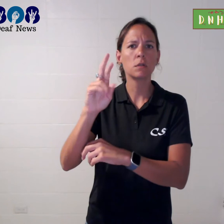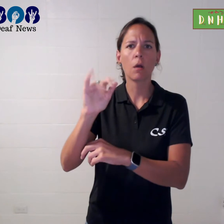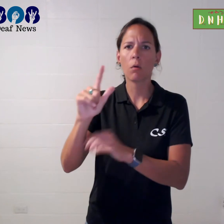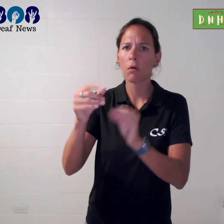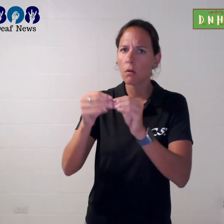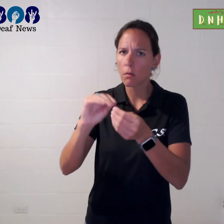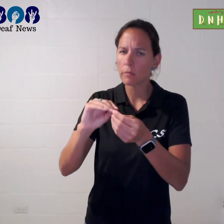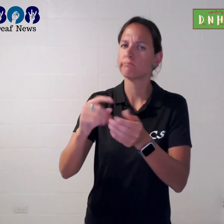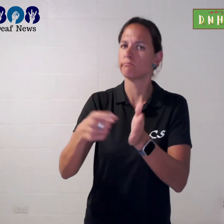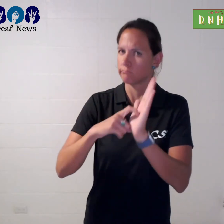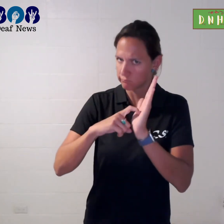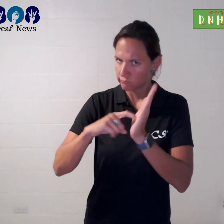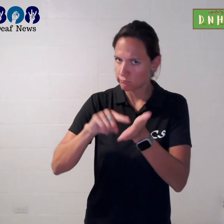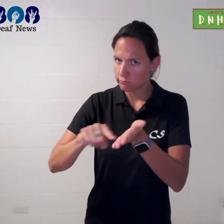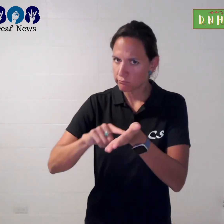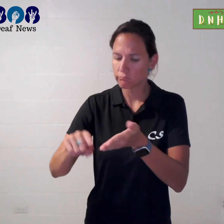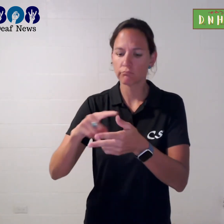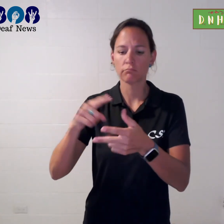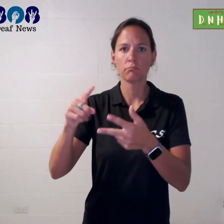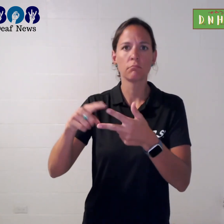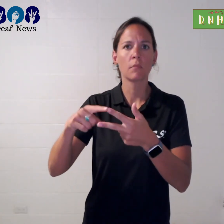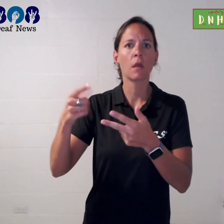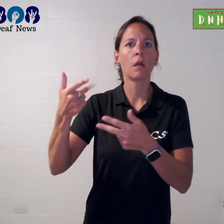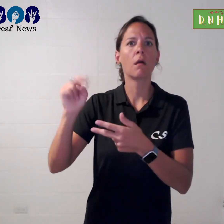including guns without serial numbers,